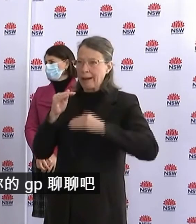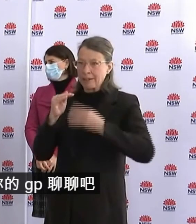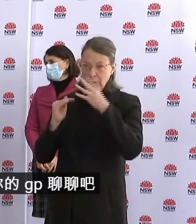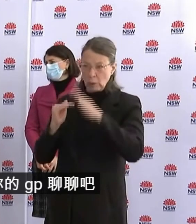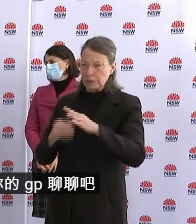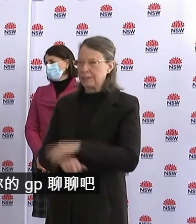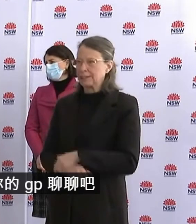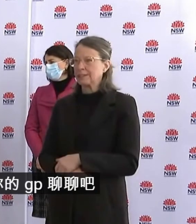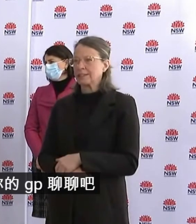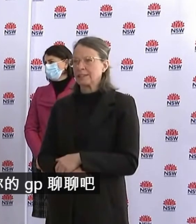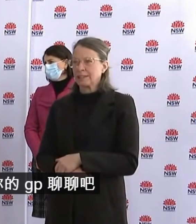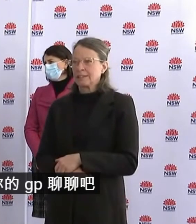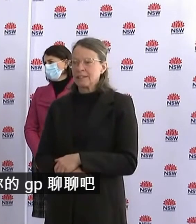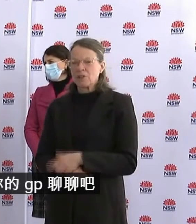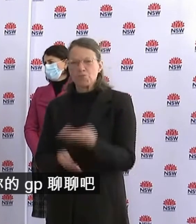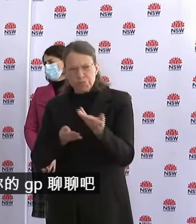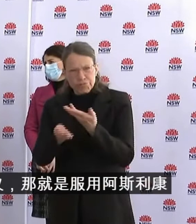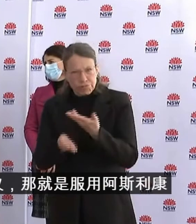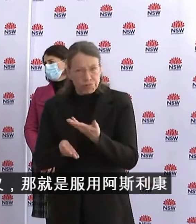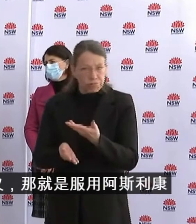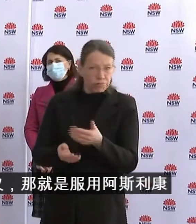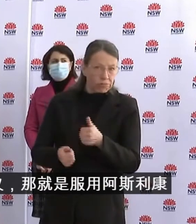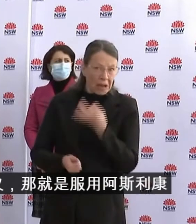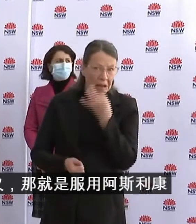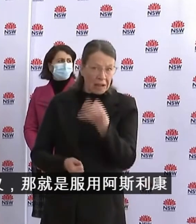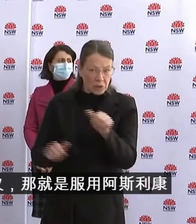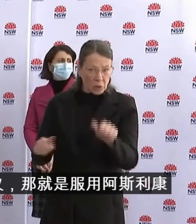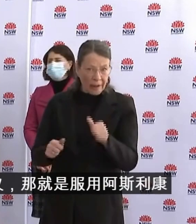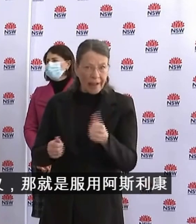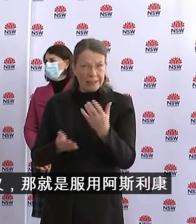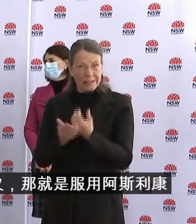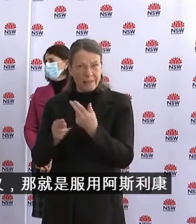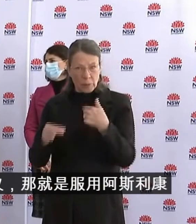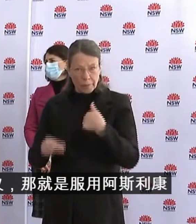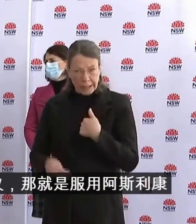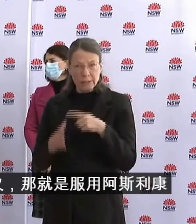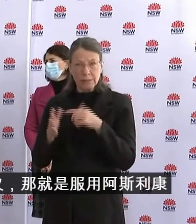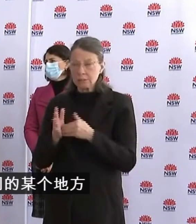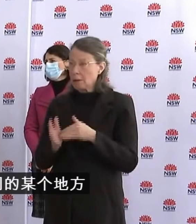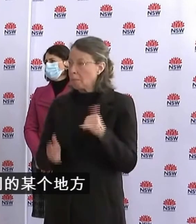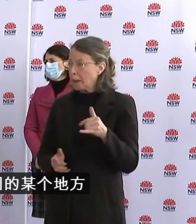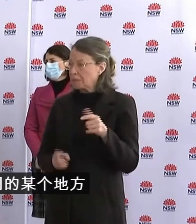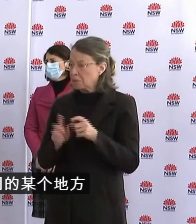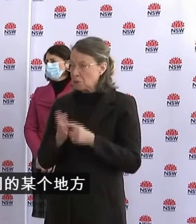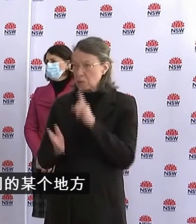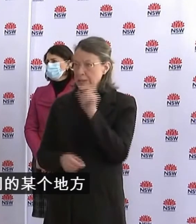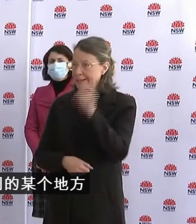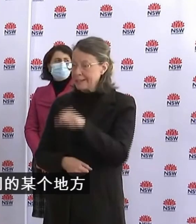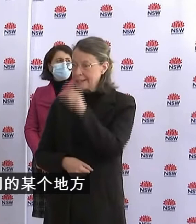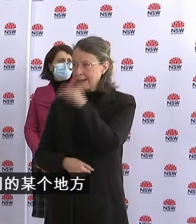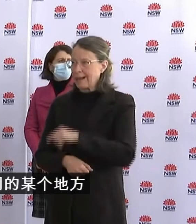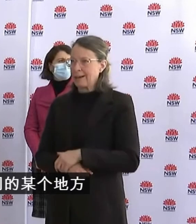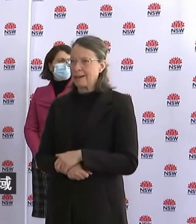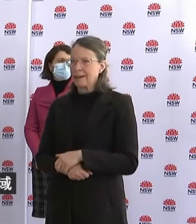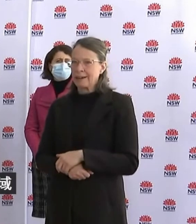under 40, then go and have a chat to your GP, and your GP may well give you good advice, which is take the AstraZeneca. You can imagine if you're sitting somewhere